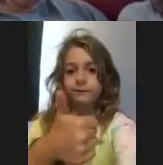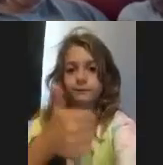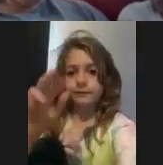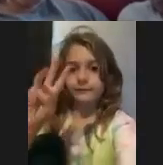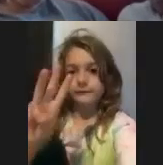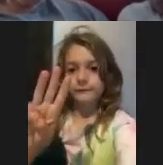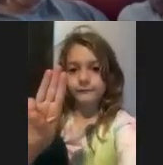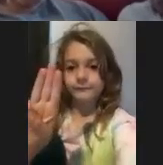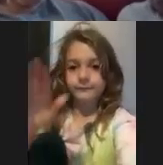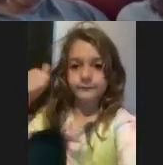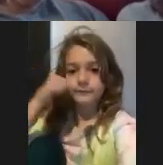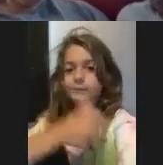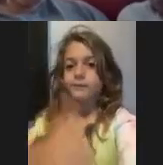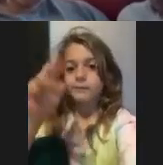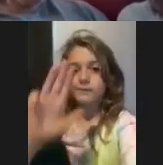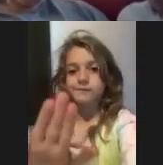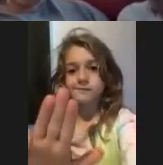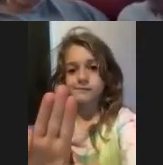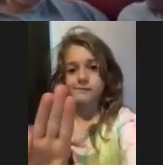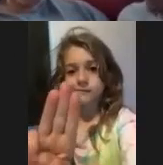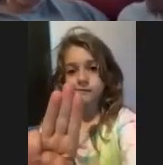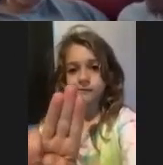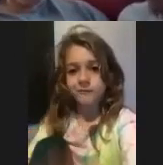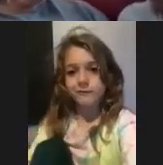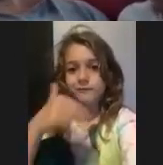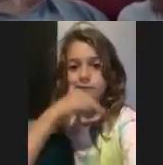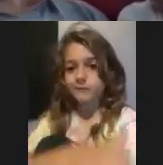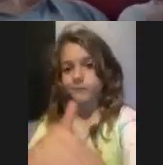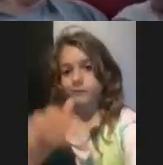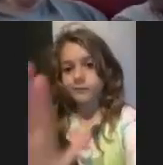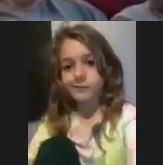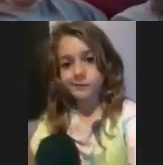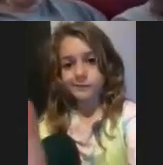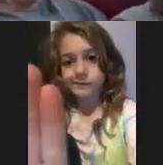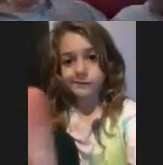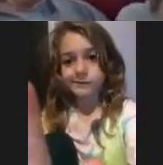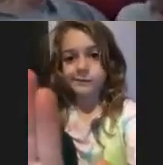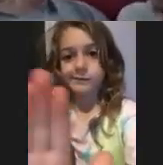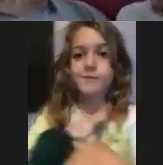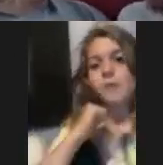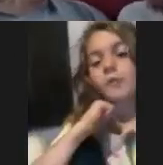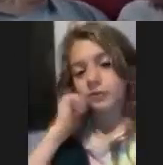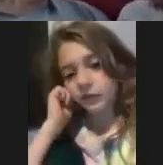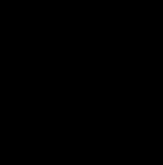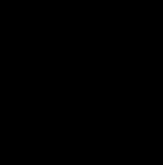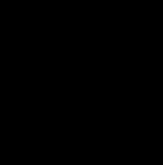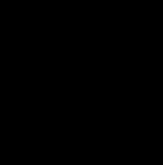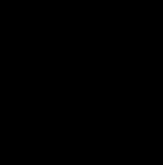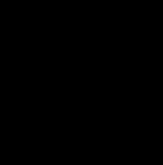the voice for a lot of people that can't use their own ears or voice. So that is very exciting to me. And to